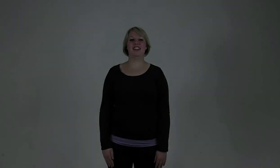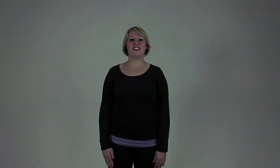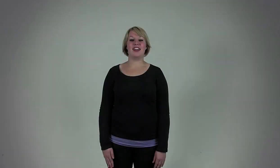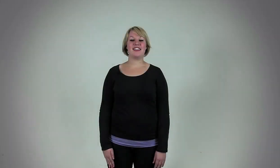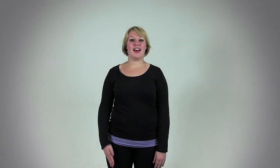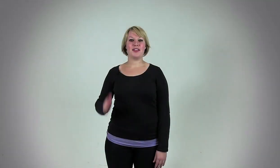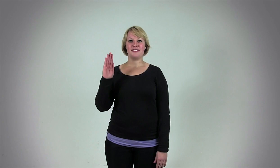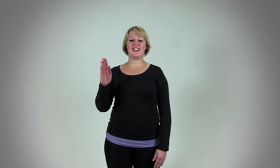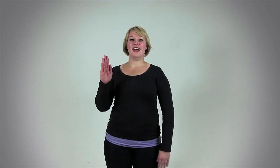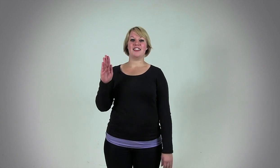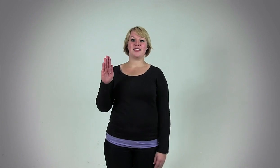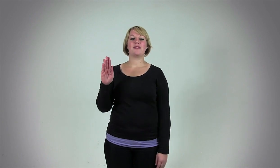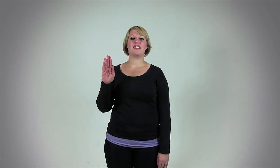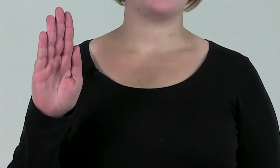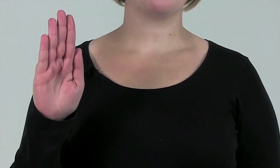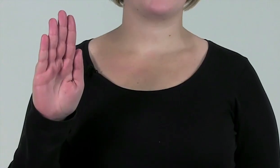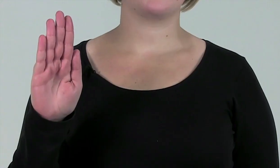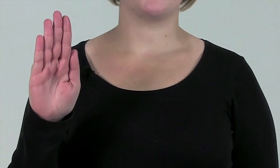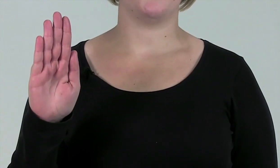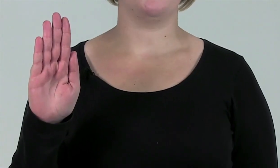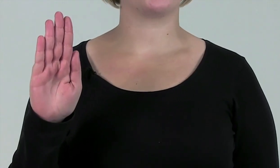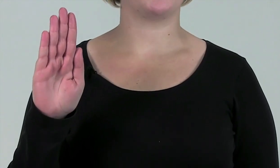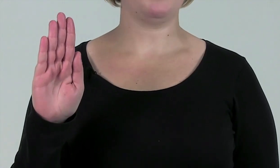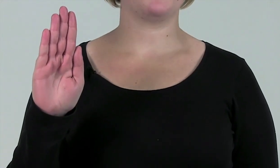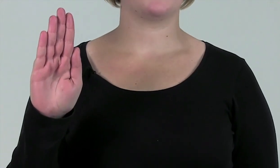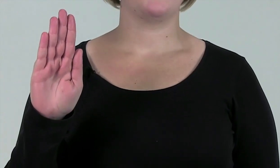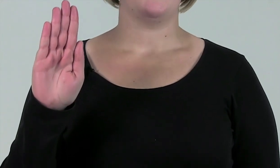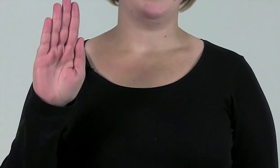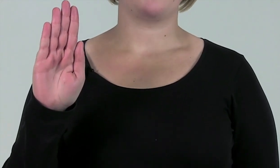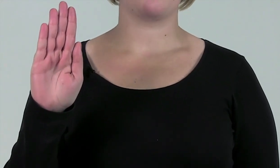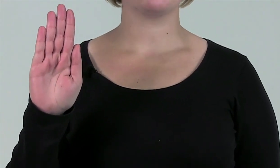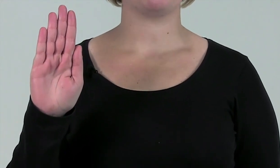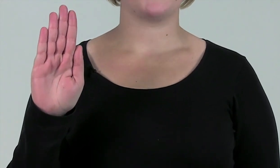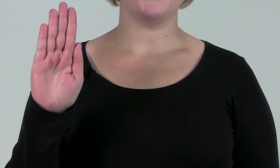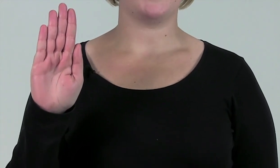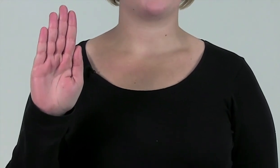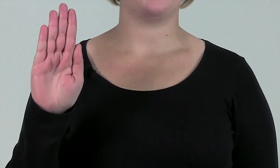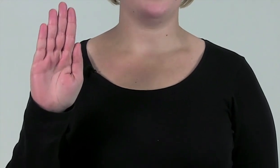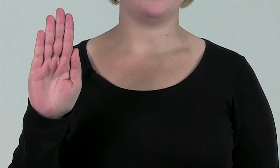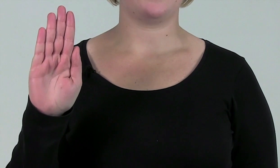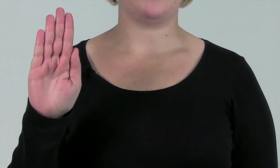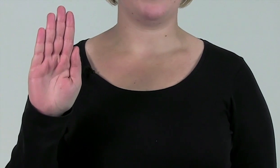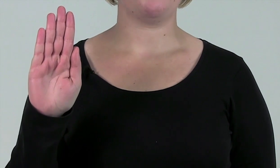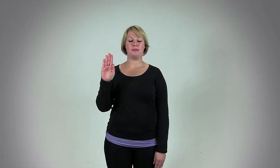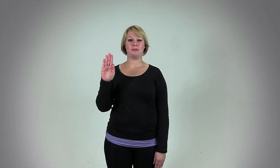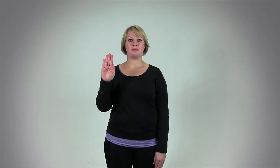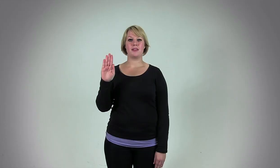So let's start with a flat hand. There should be no kinks or curves or gaps, and the thumb should be in contact with the index finger.